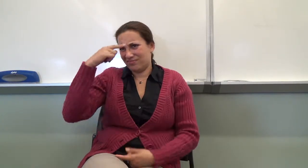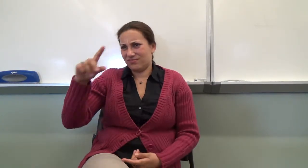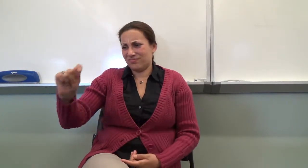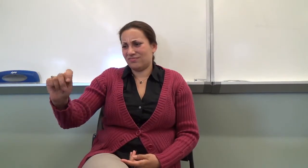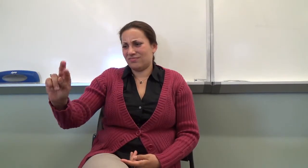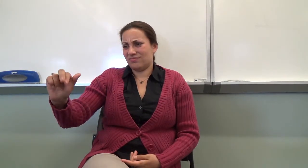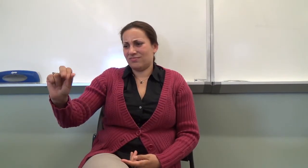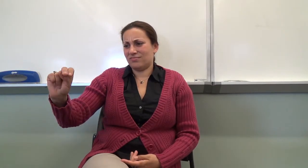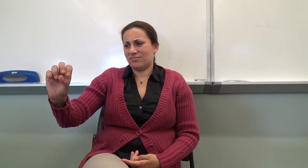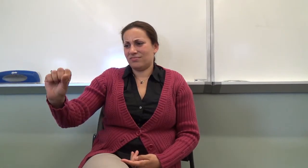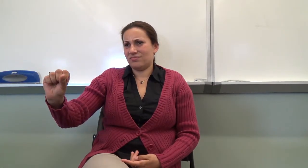But